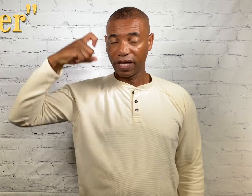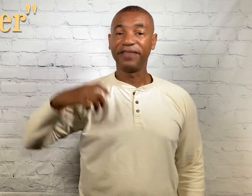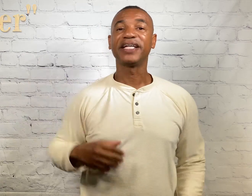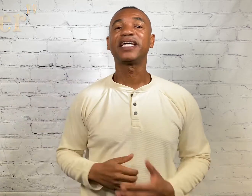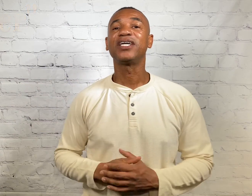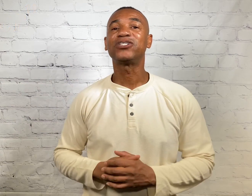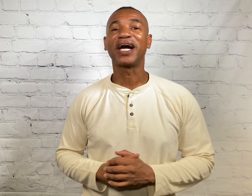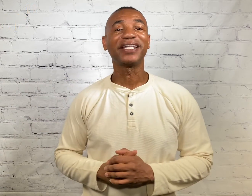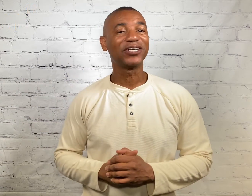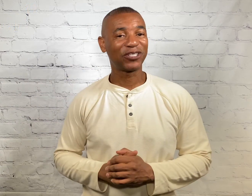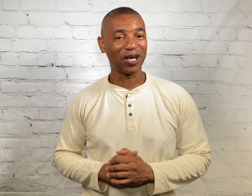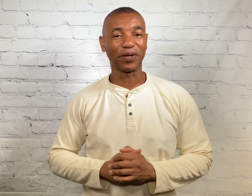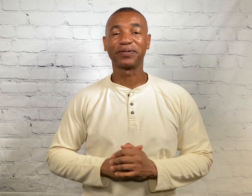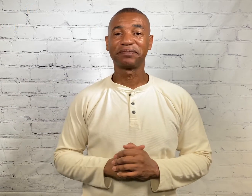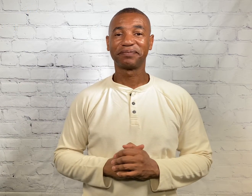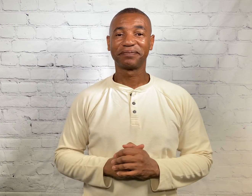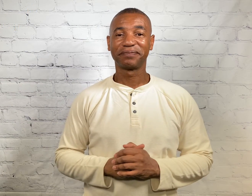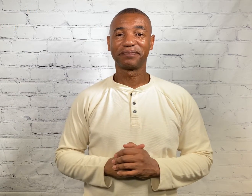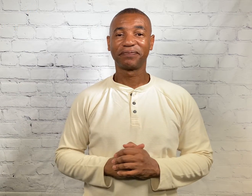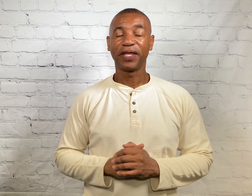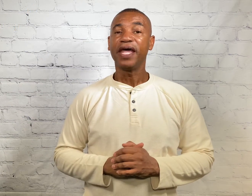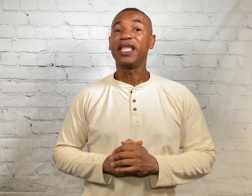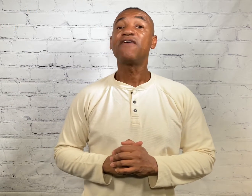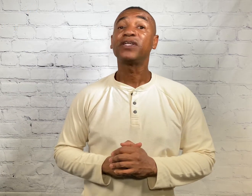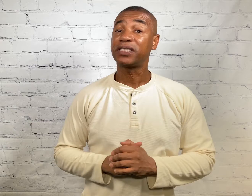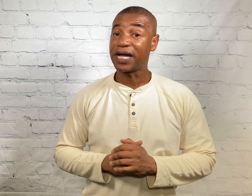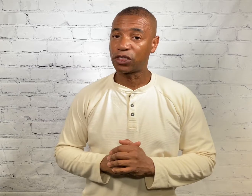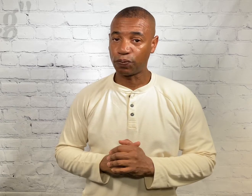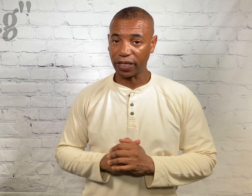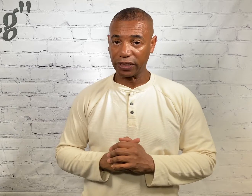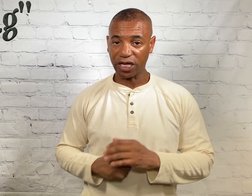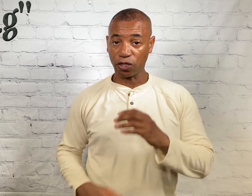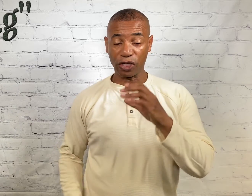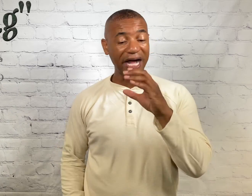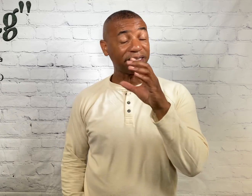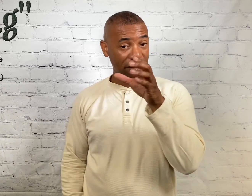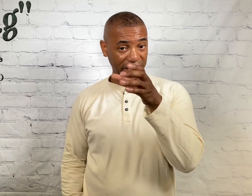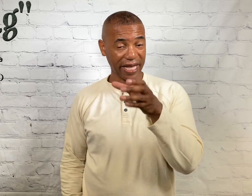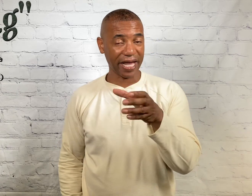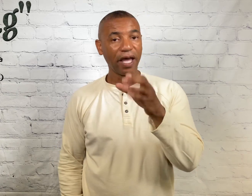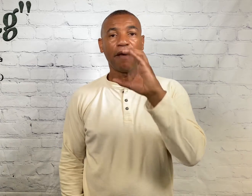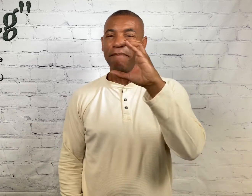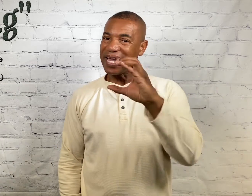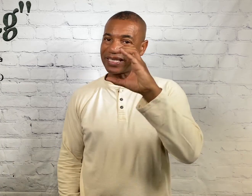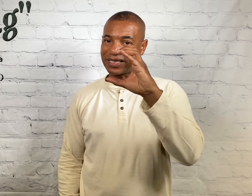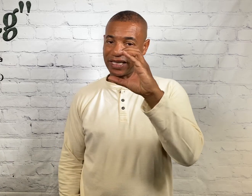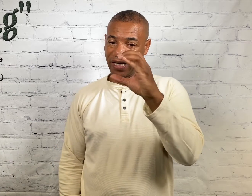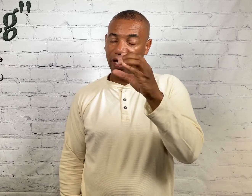That is how you sign summer. Now for the sign spring, take your non-dominant hand, make a C, but